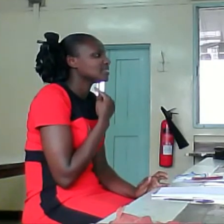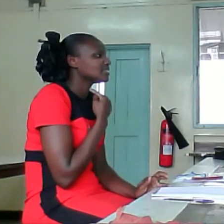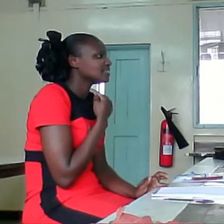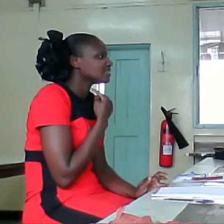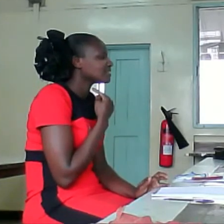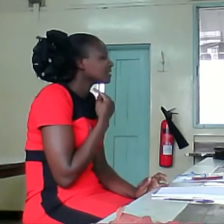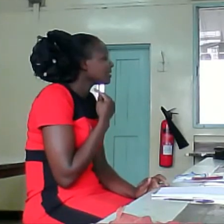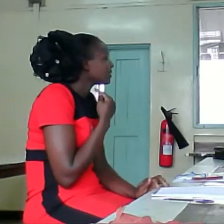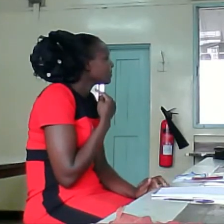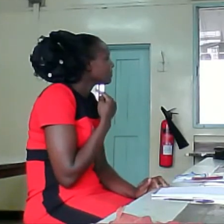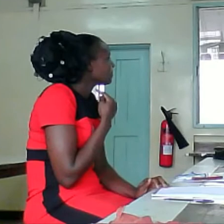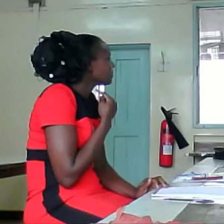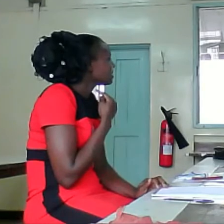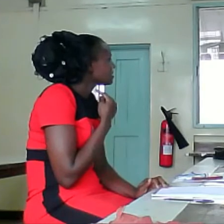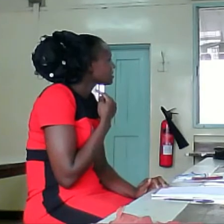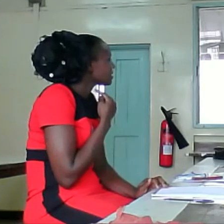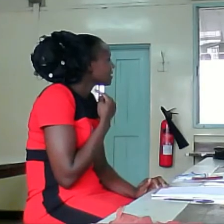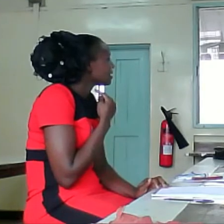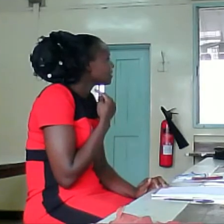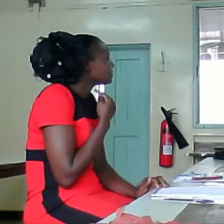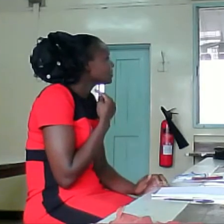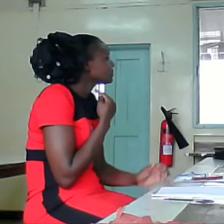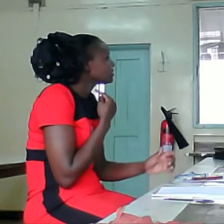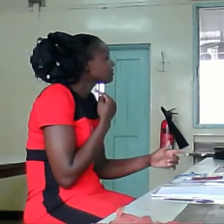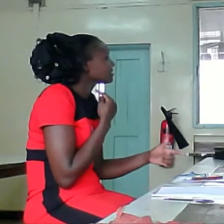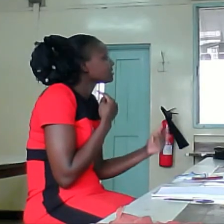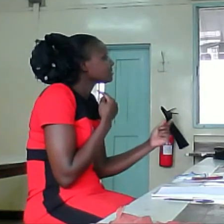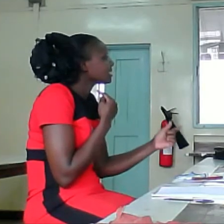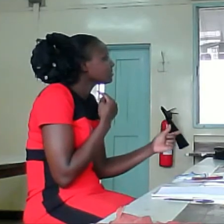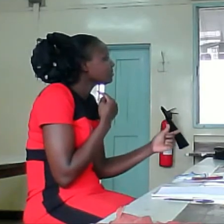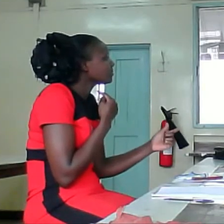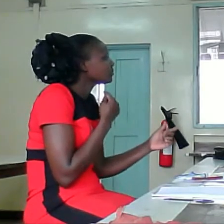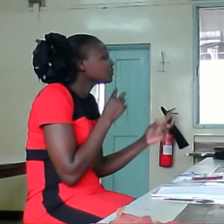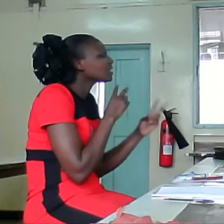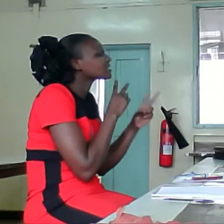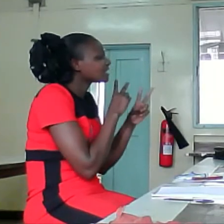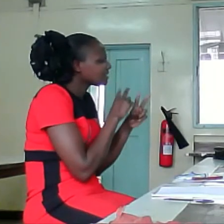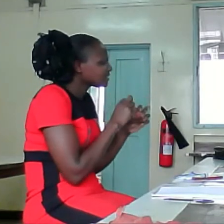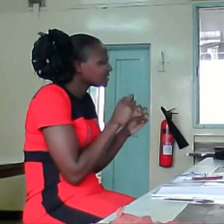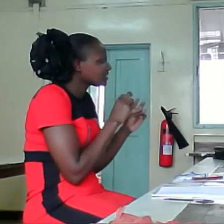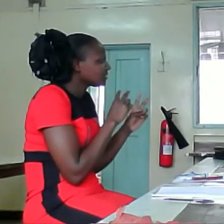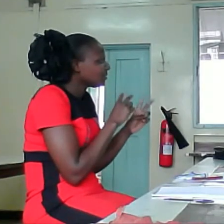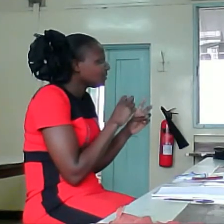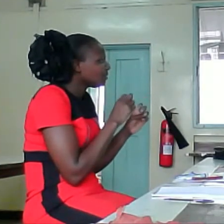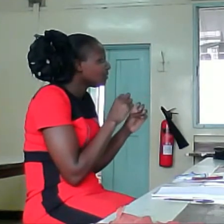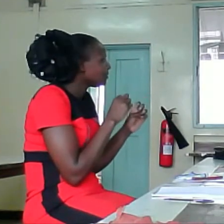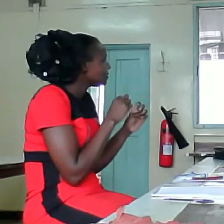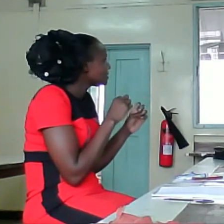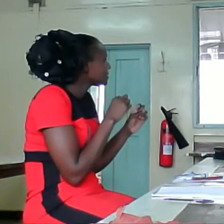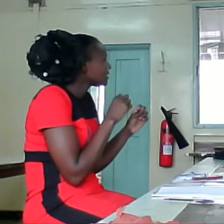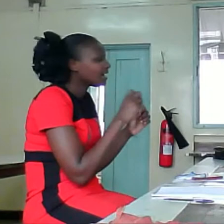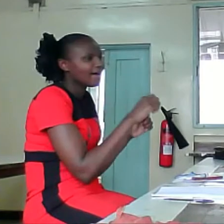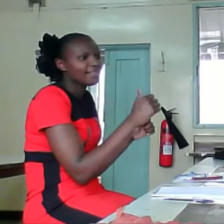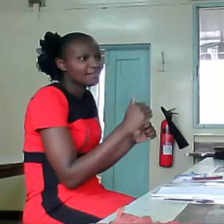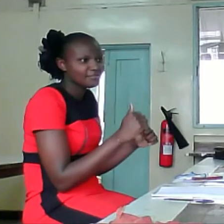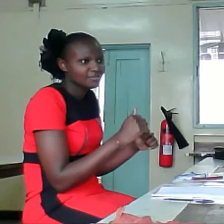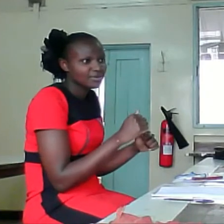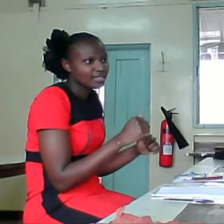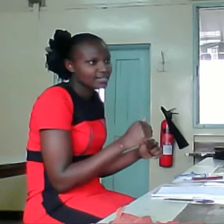continent. But I wish you give us some time, we do a research on other few other